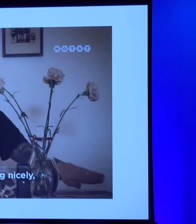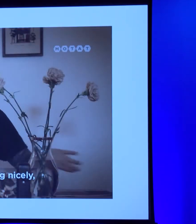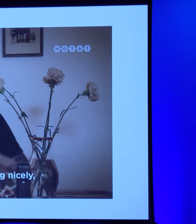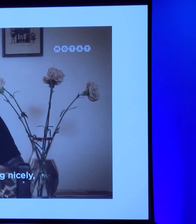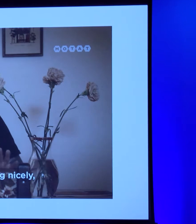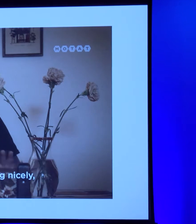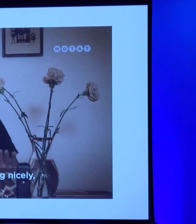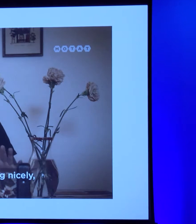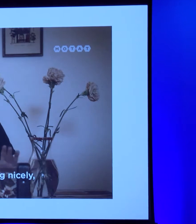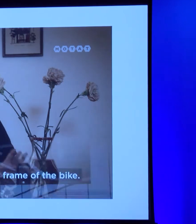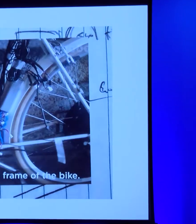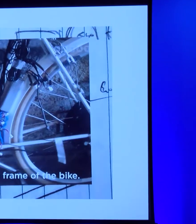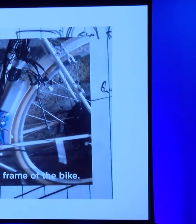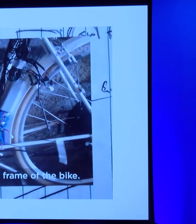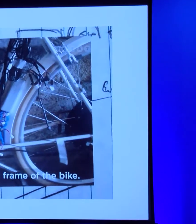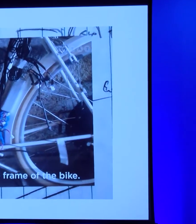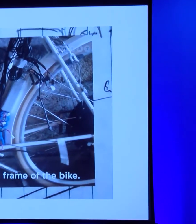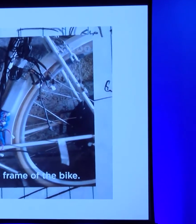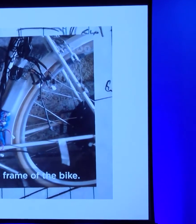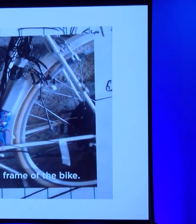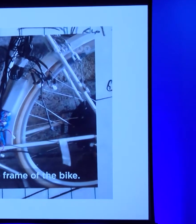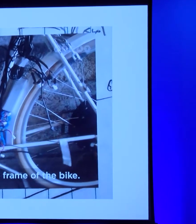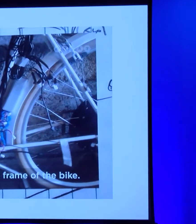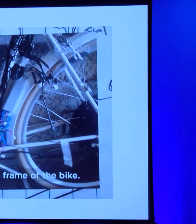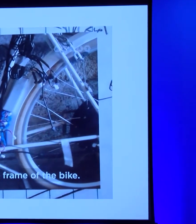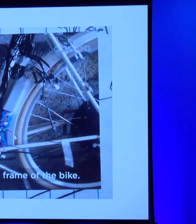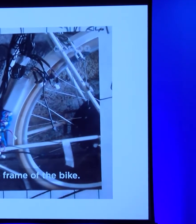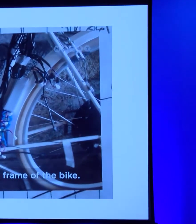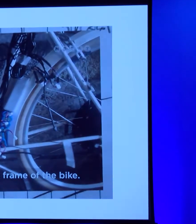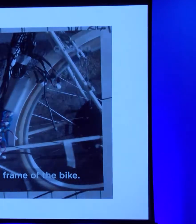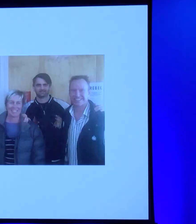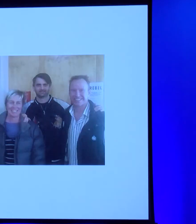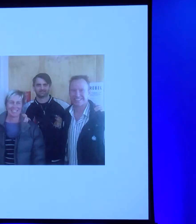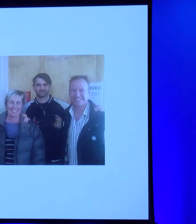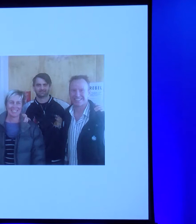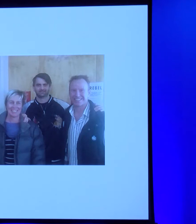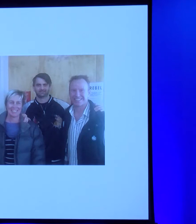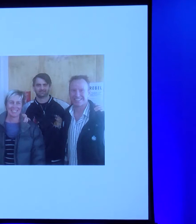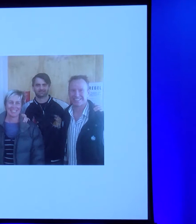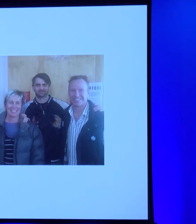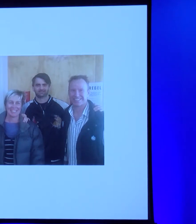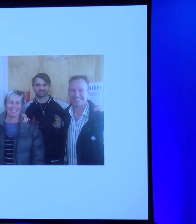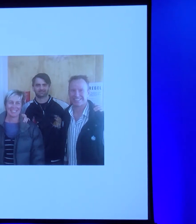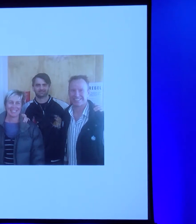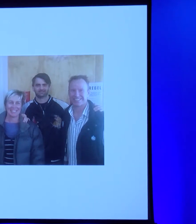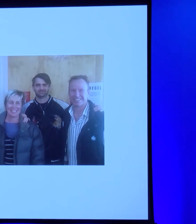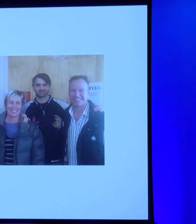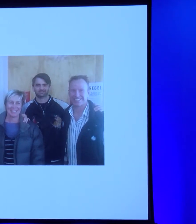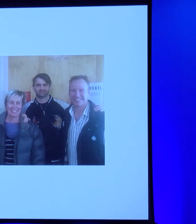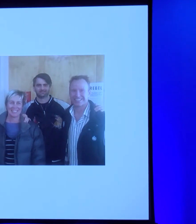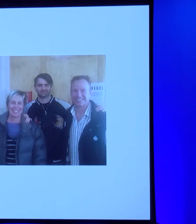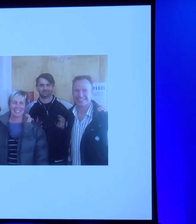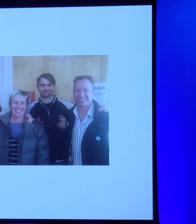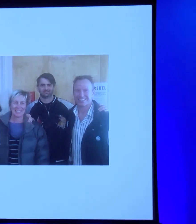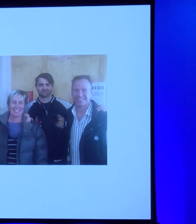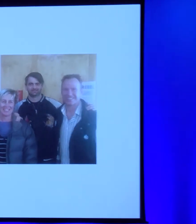that all kind of working nicely, we had to put the batteries into the frame of the. The response has been positive,